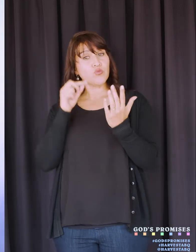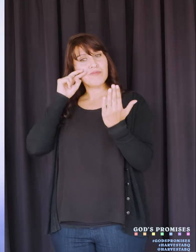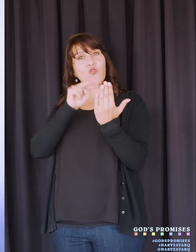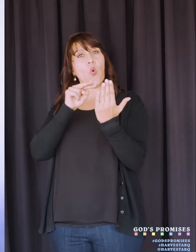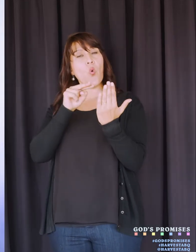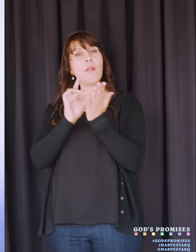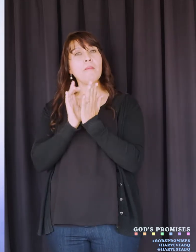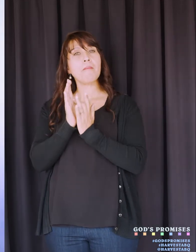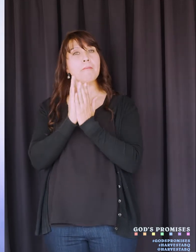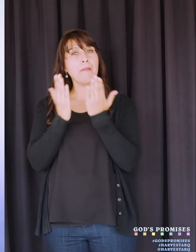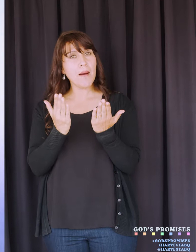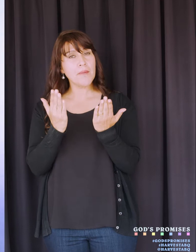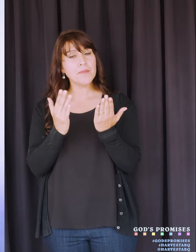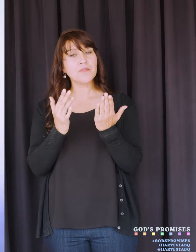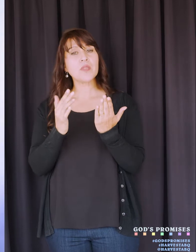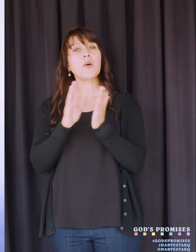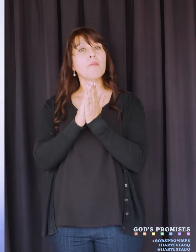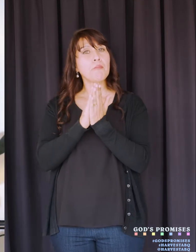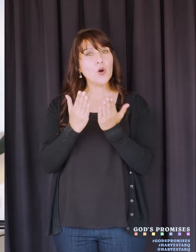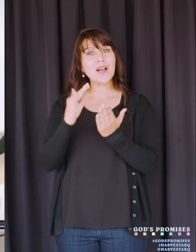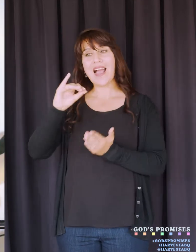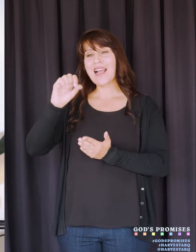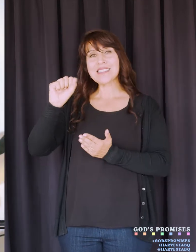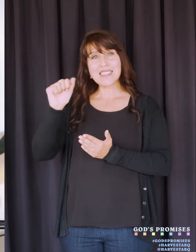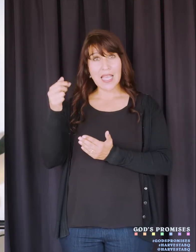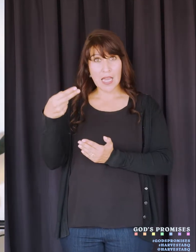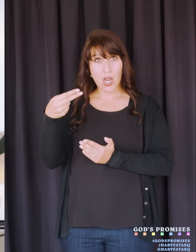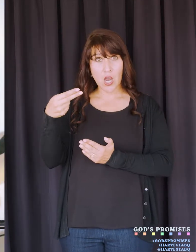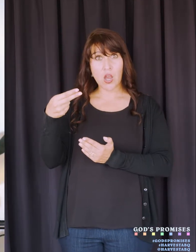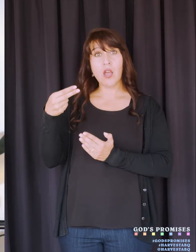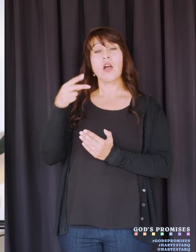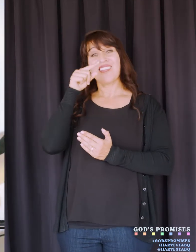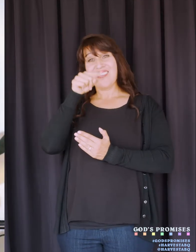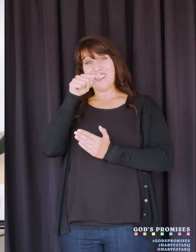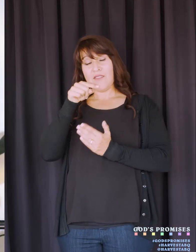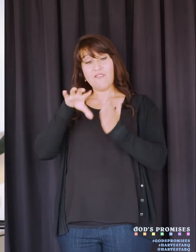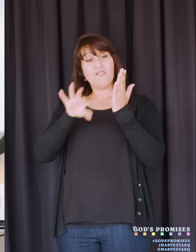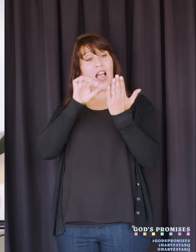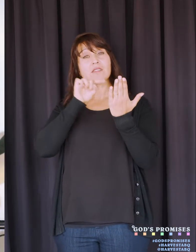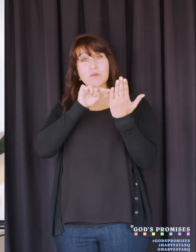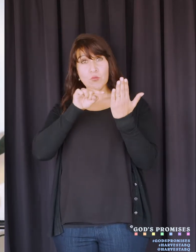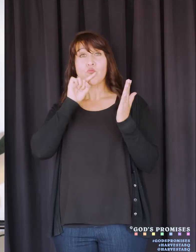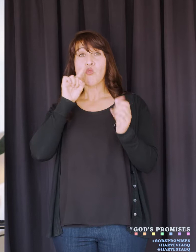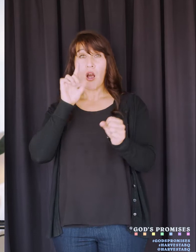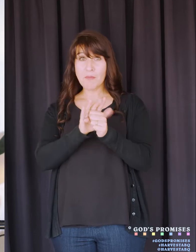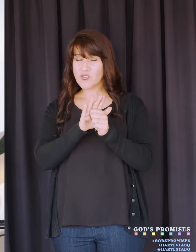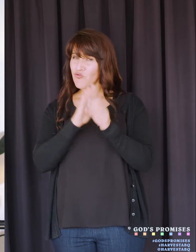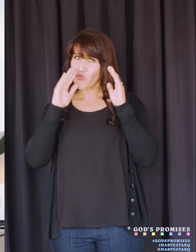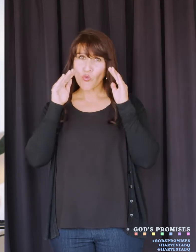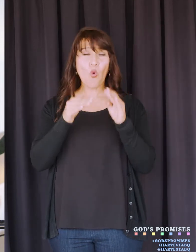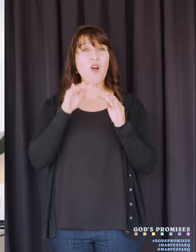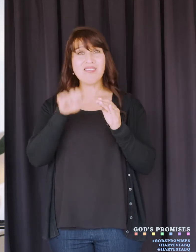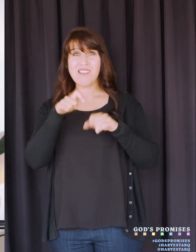Bible. Specifically today, we go to the book of Isaiah, where we find a promise of God that speaks directly to these